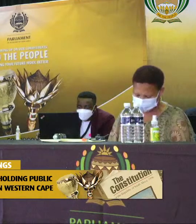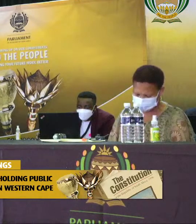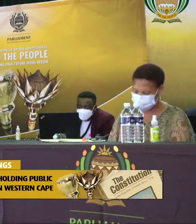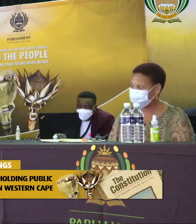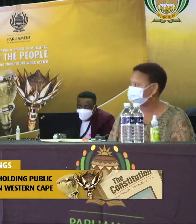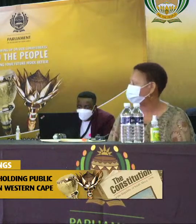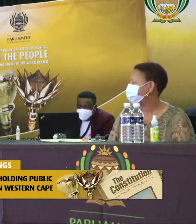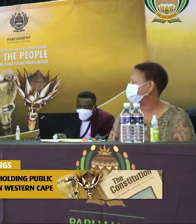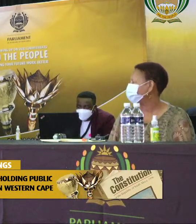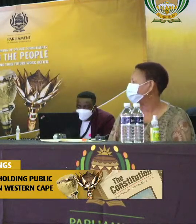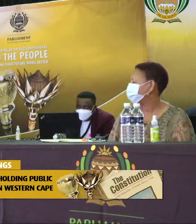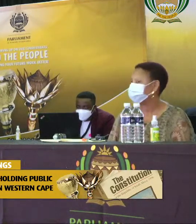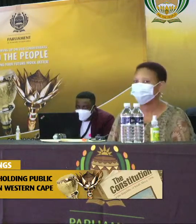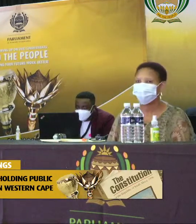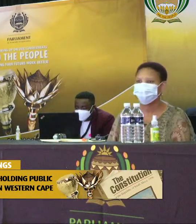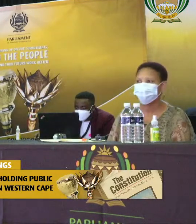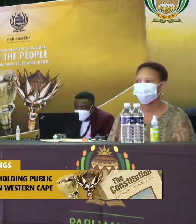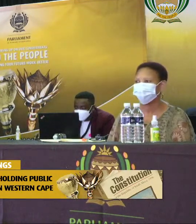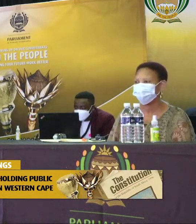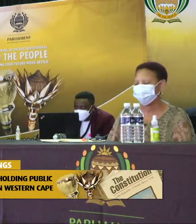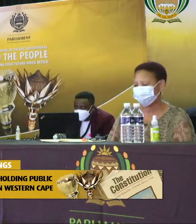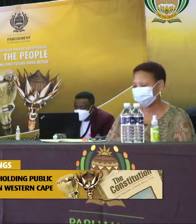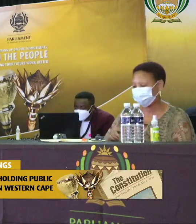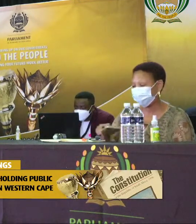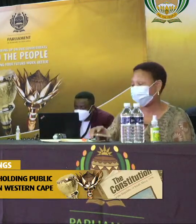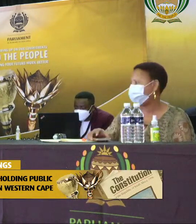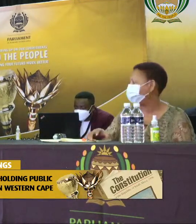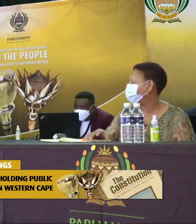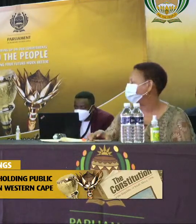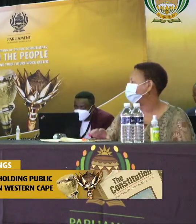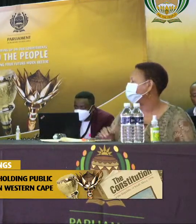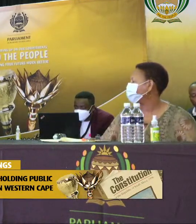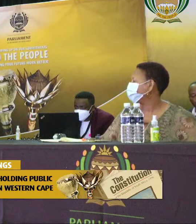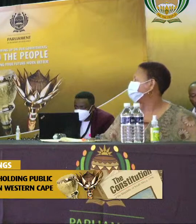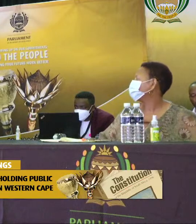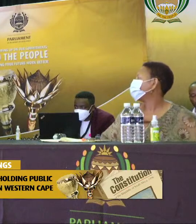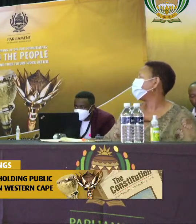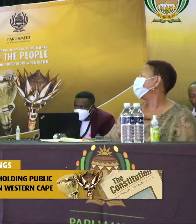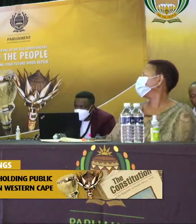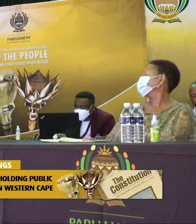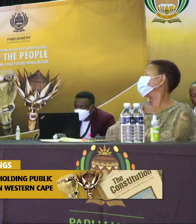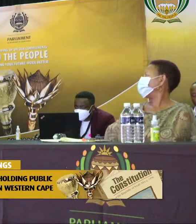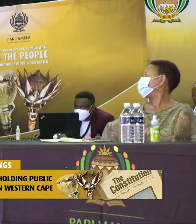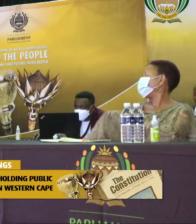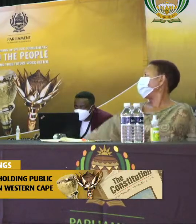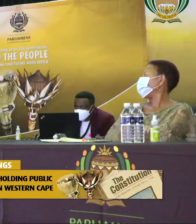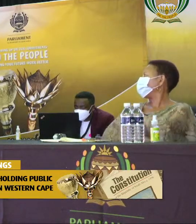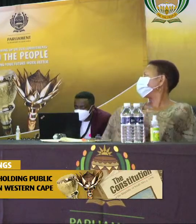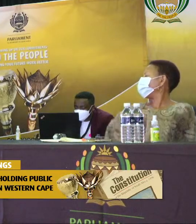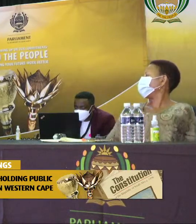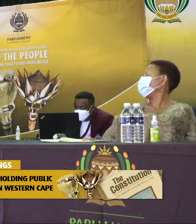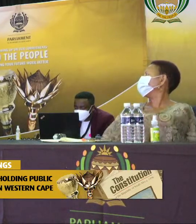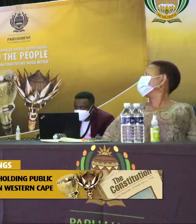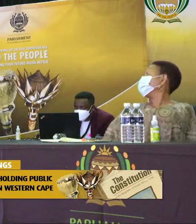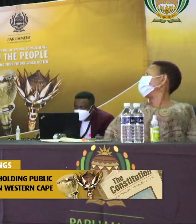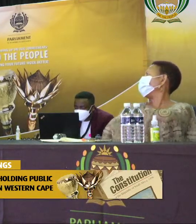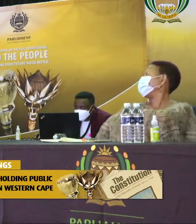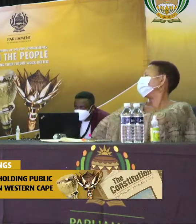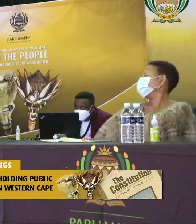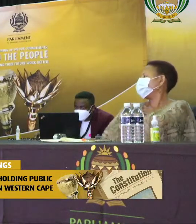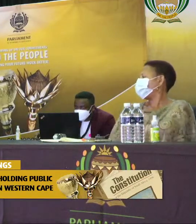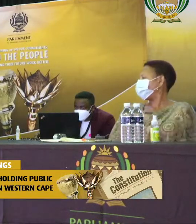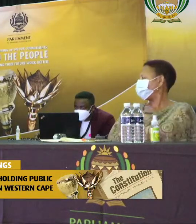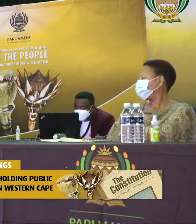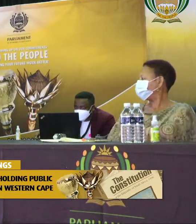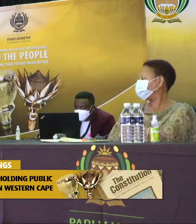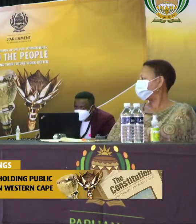area of implementation phase at the level of government. We take counsel on some of the